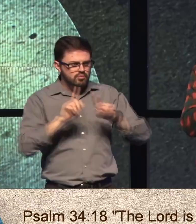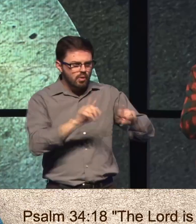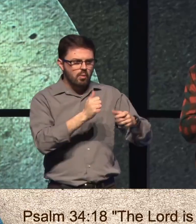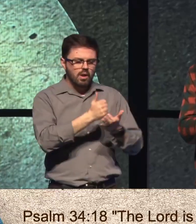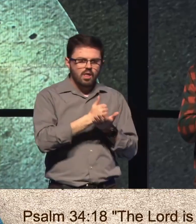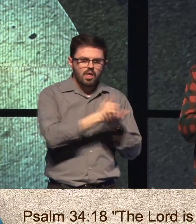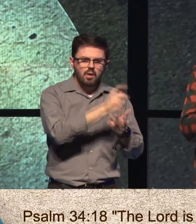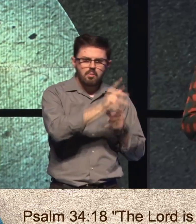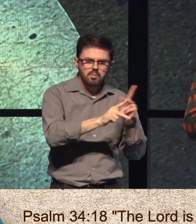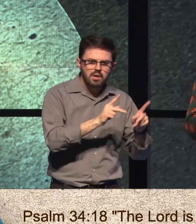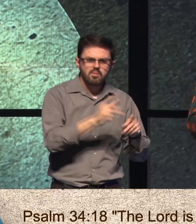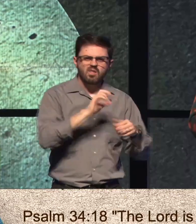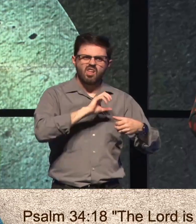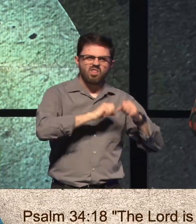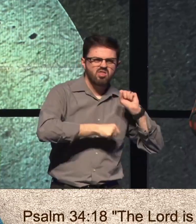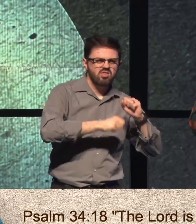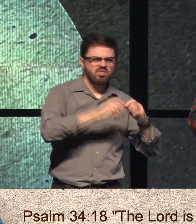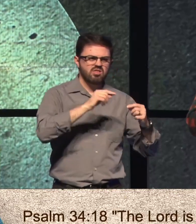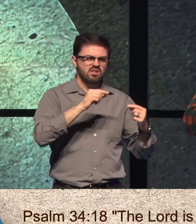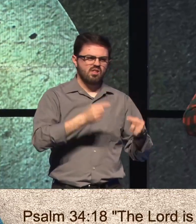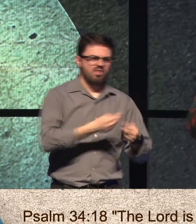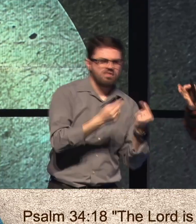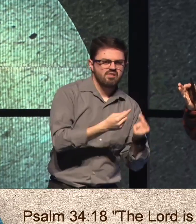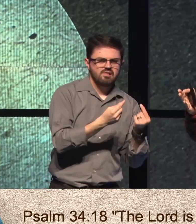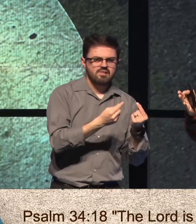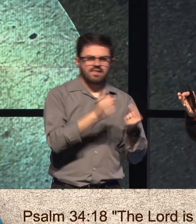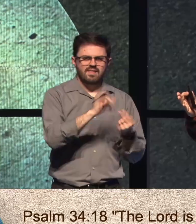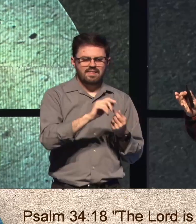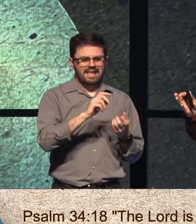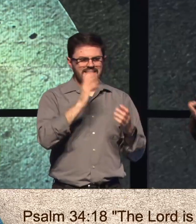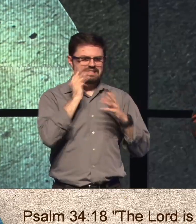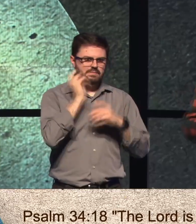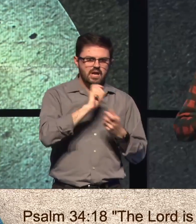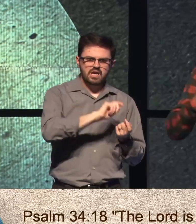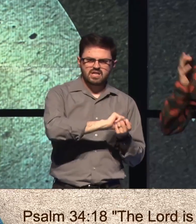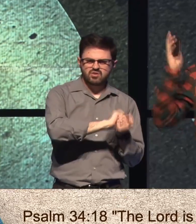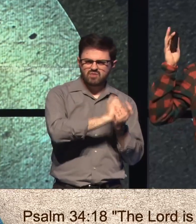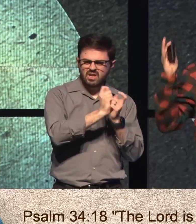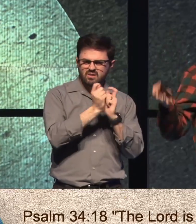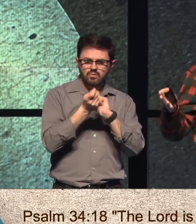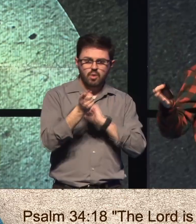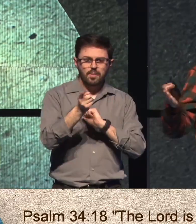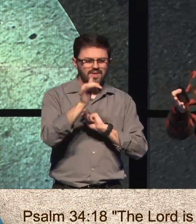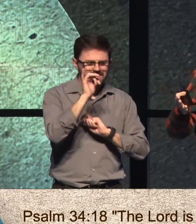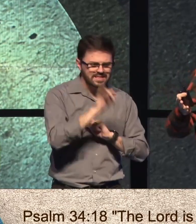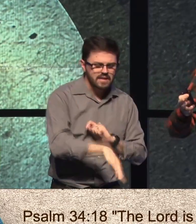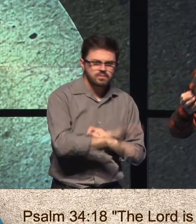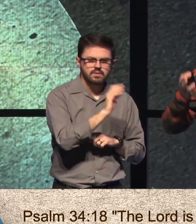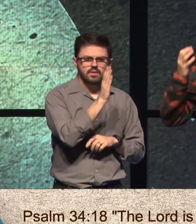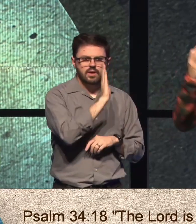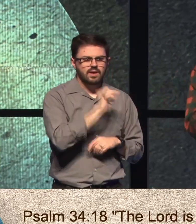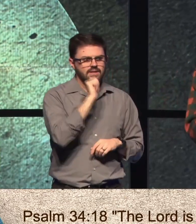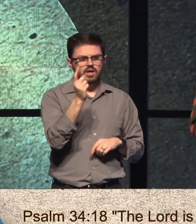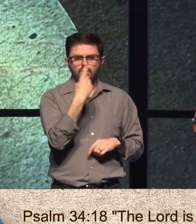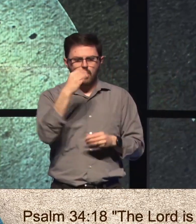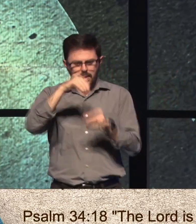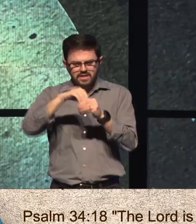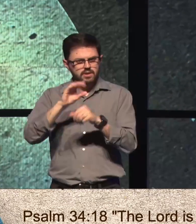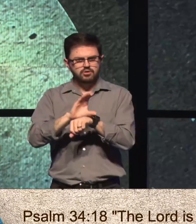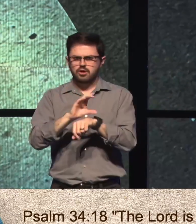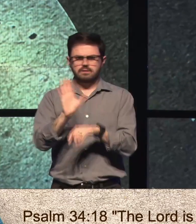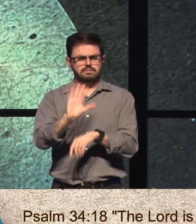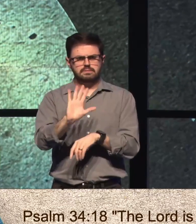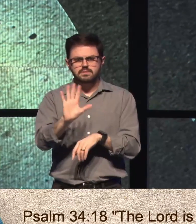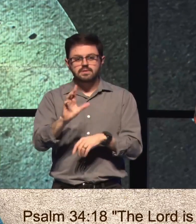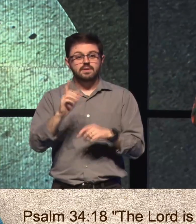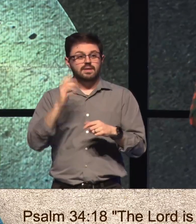experience is God. And it's only in those spaces. And it's not always a church trip. You just find yourself in spaces